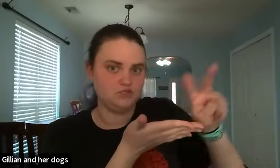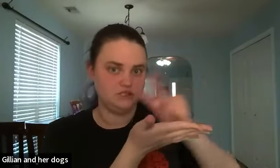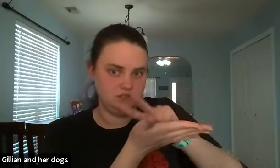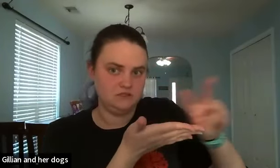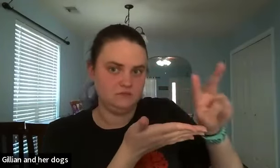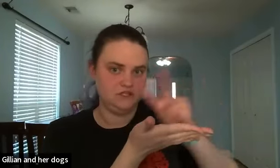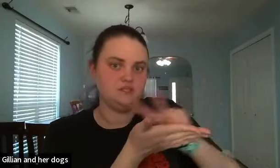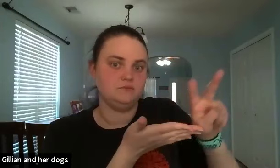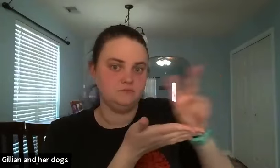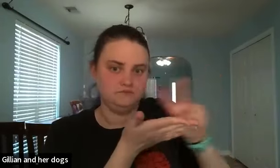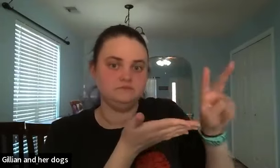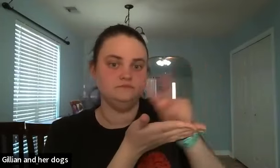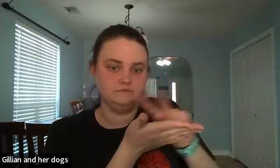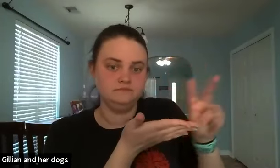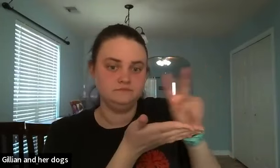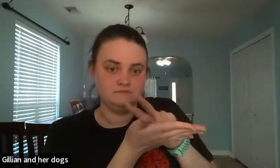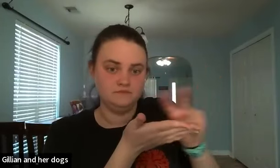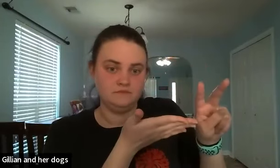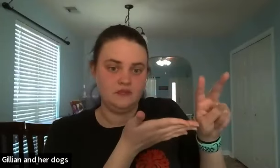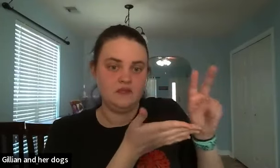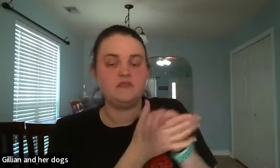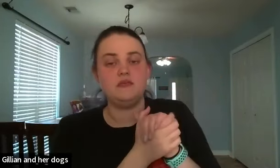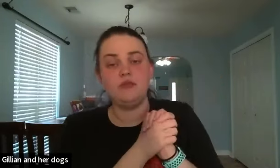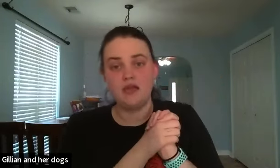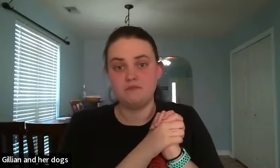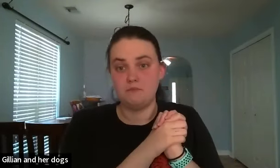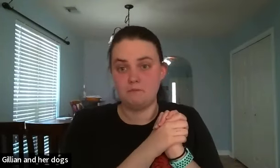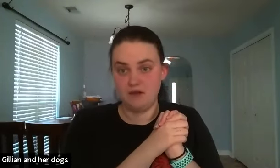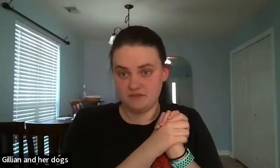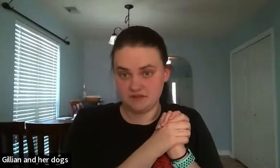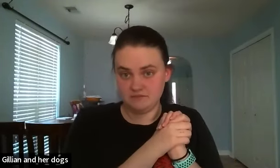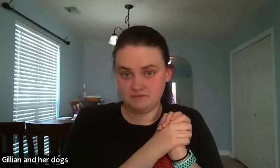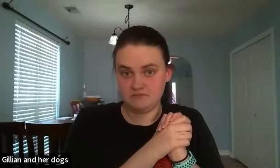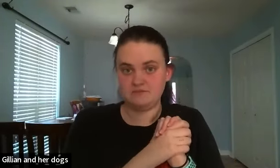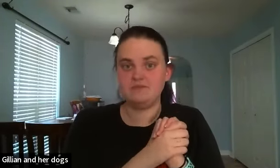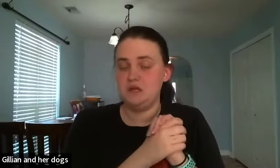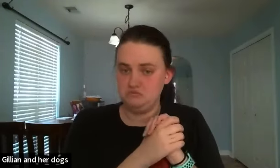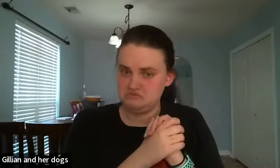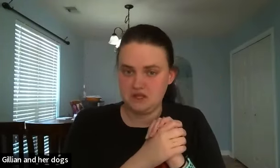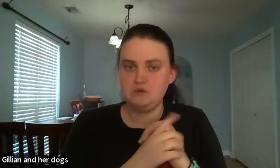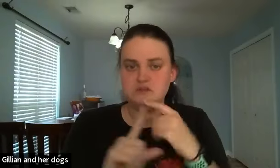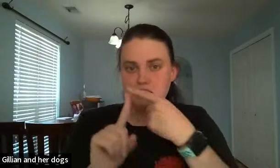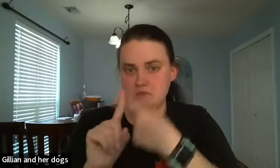motion with the two. Mm-hmm. Then we have monthly. And it's like you would think